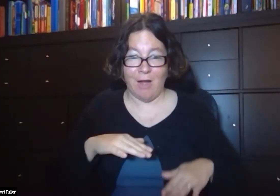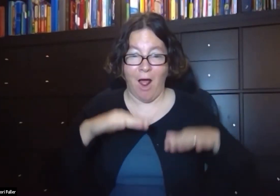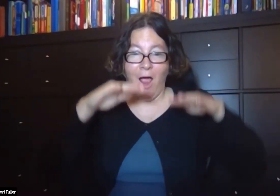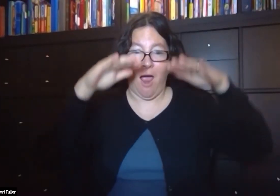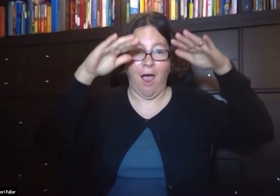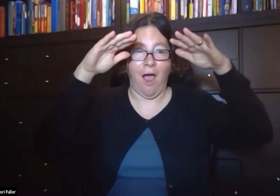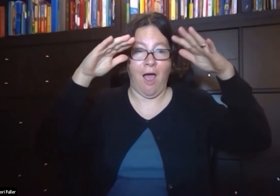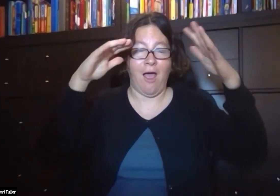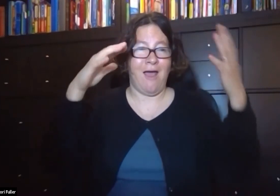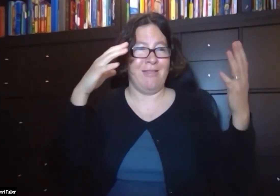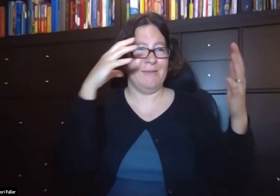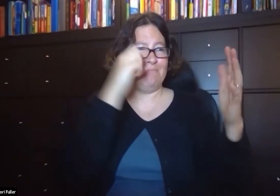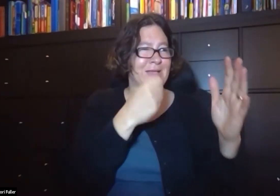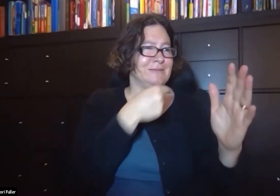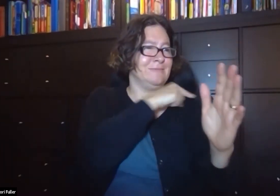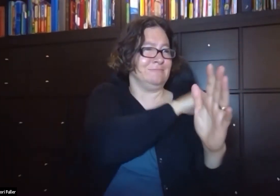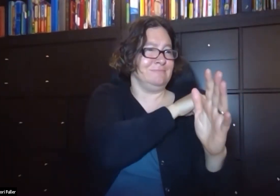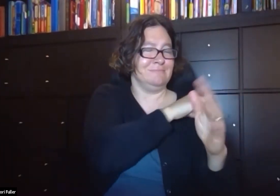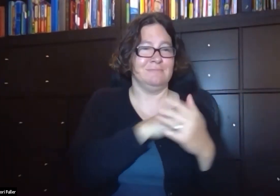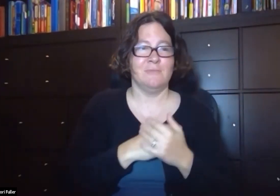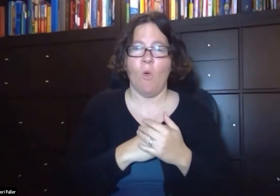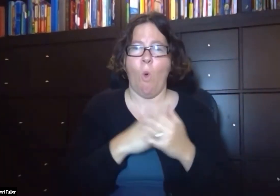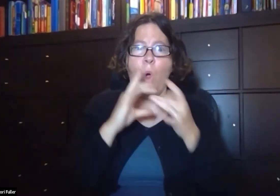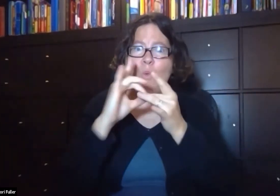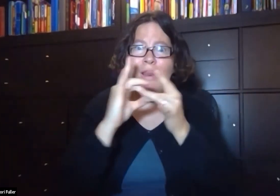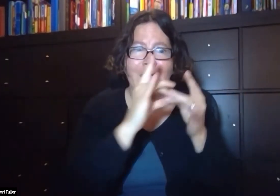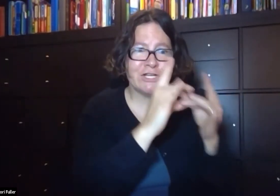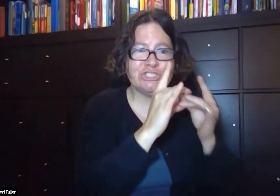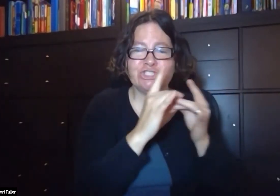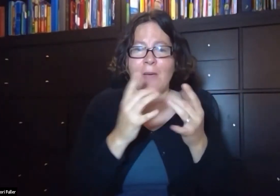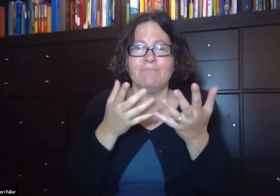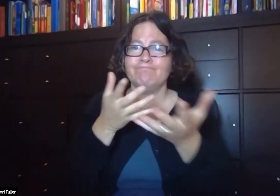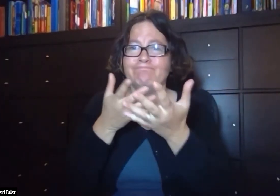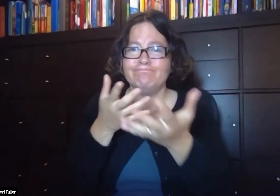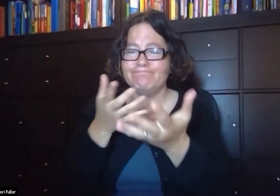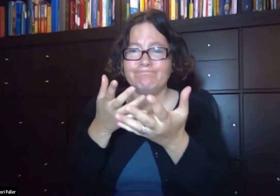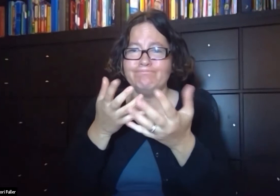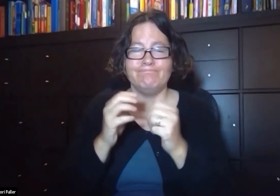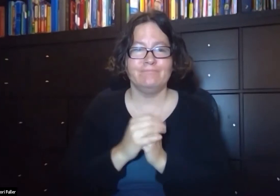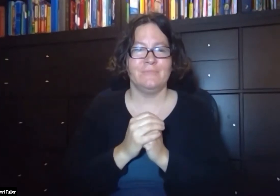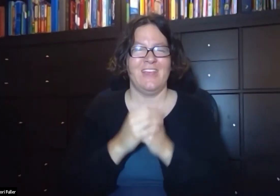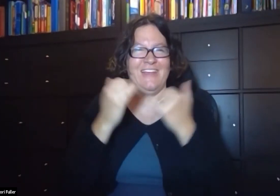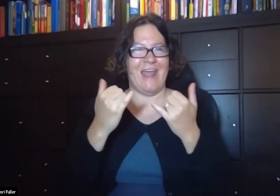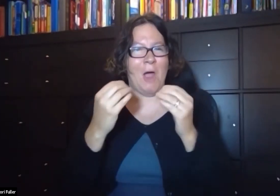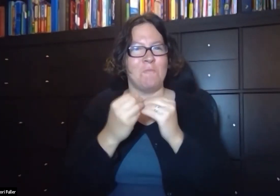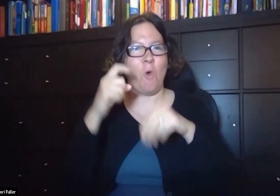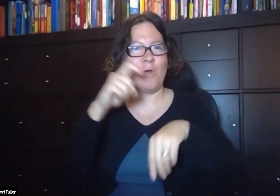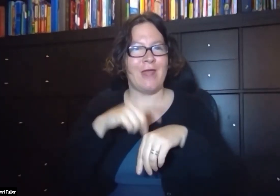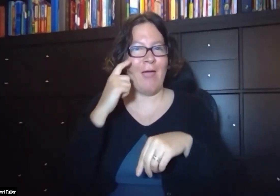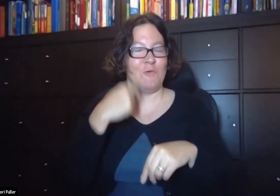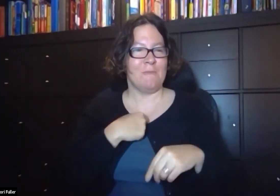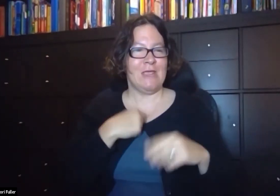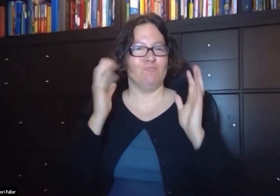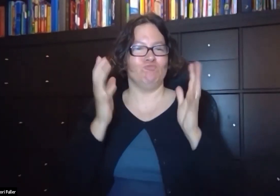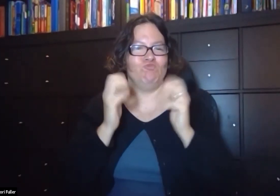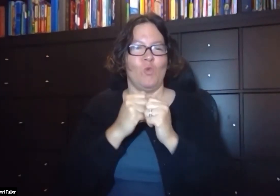That's something that can't be replaced. You know, our children grow fast. And this is a time that I